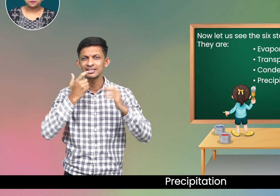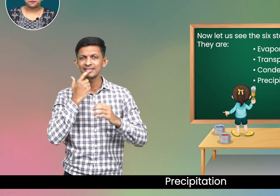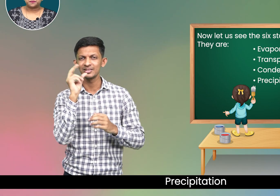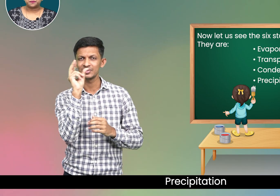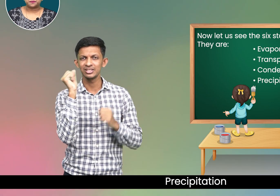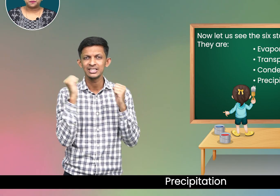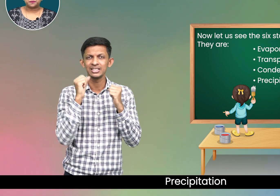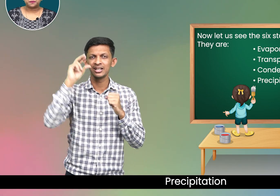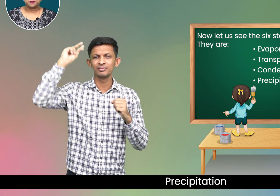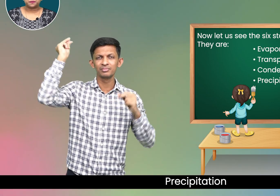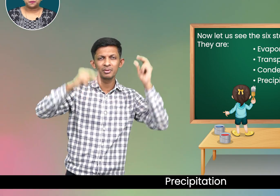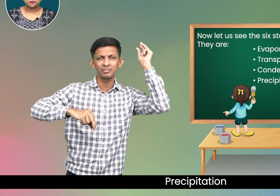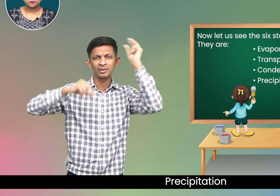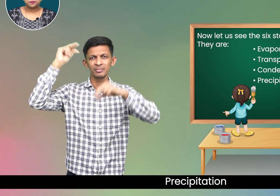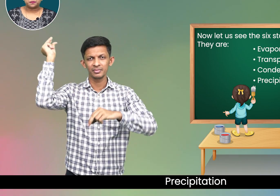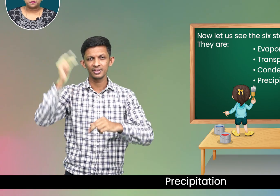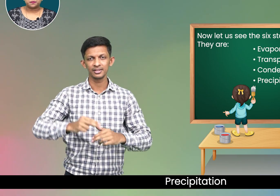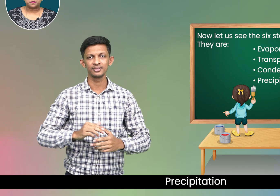precipitation,